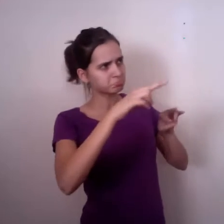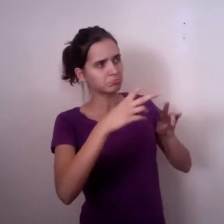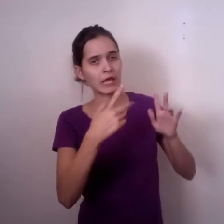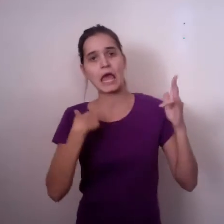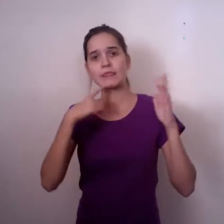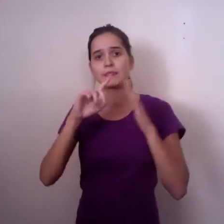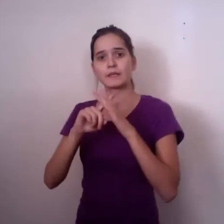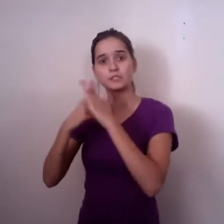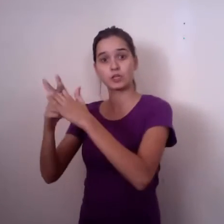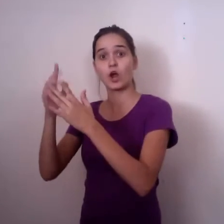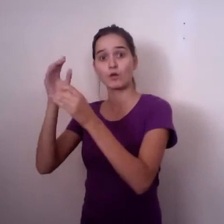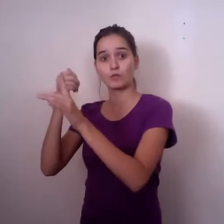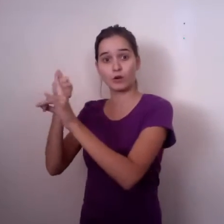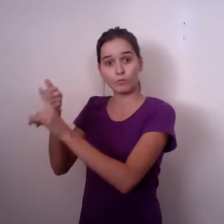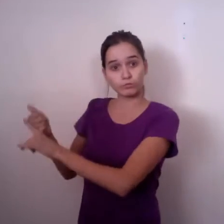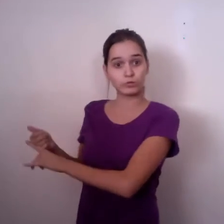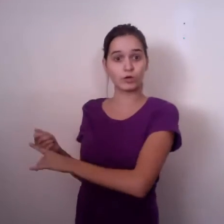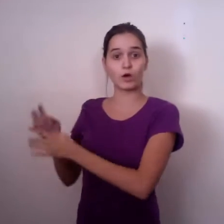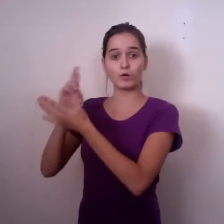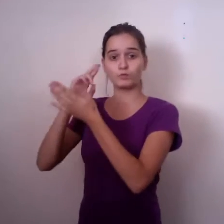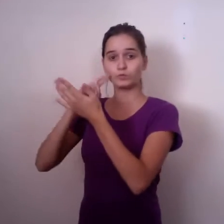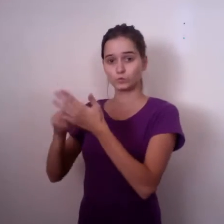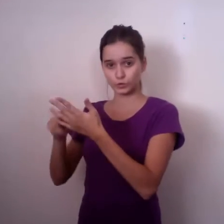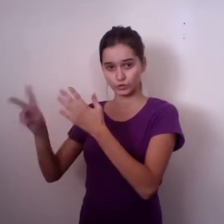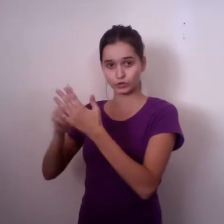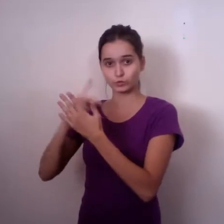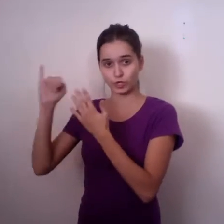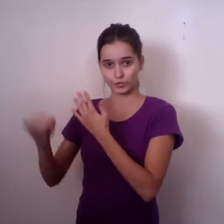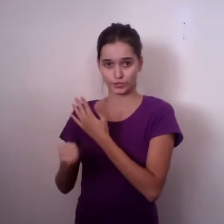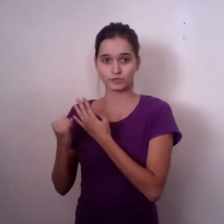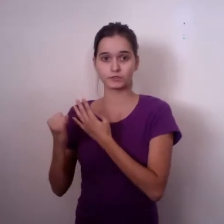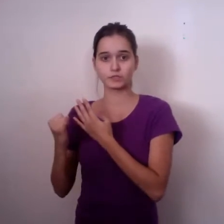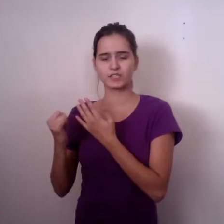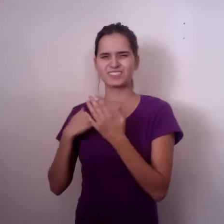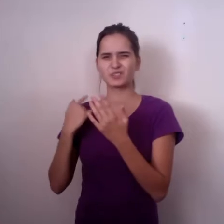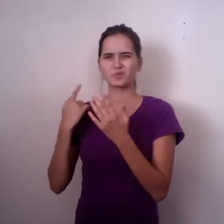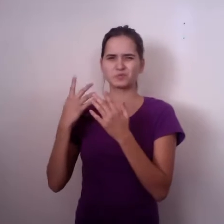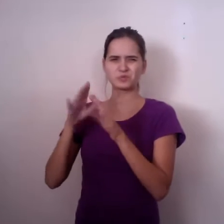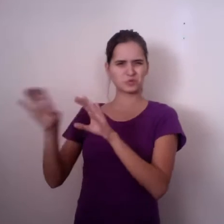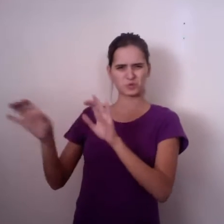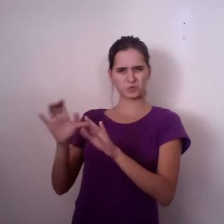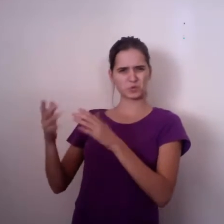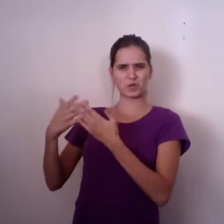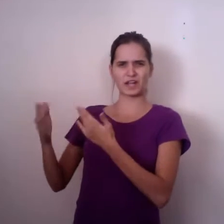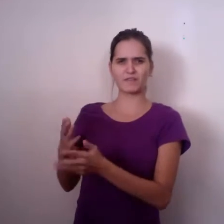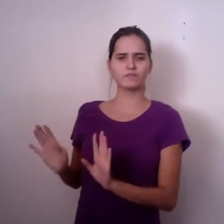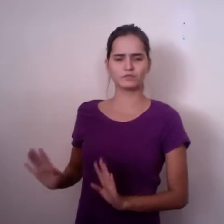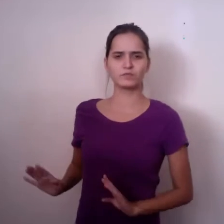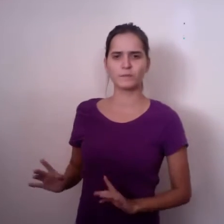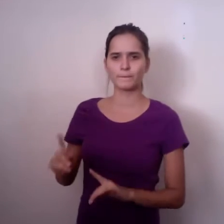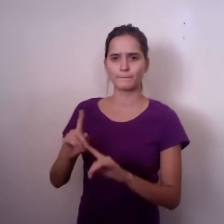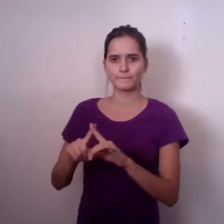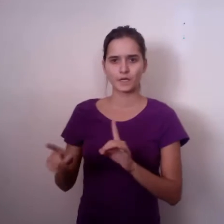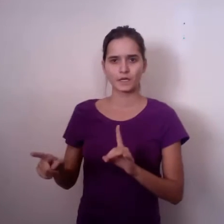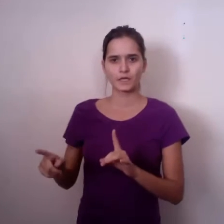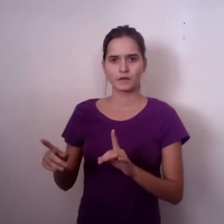And you can really arrange this however you'd like. I usually have students practice the skills that I'm working on in class, like concept